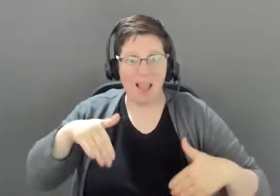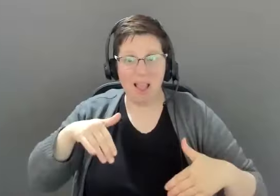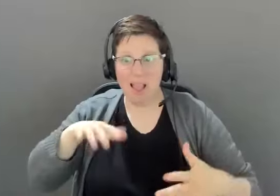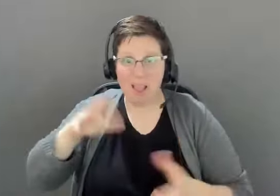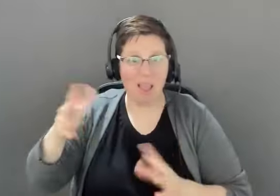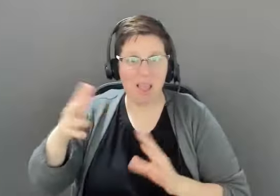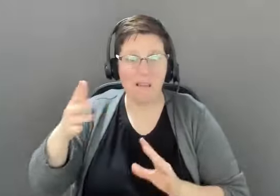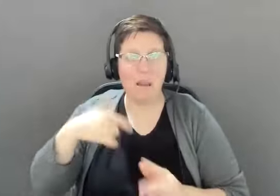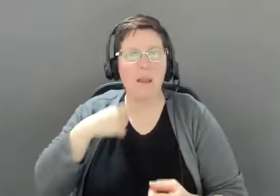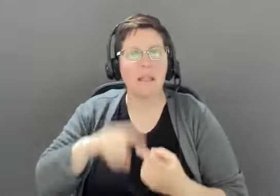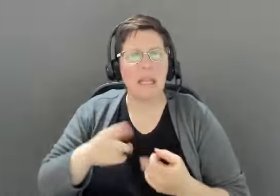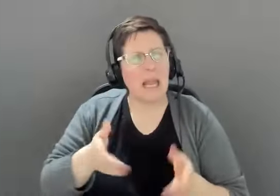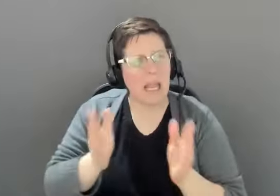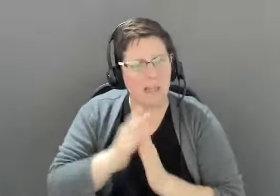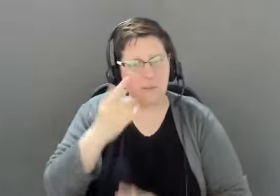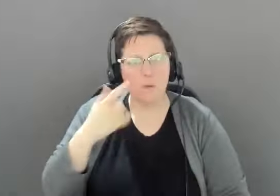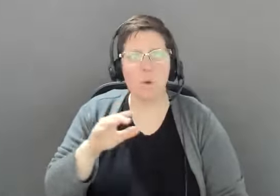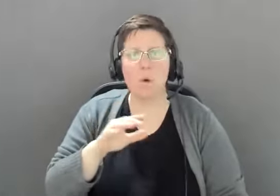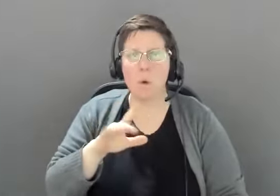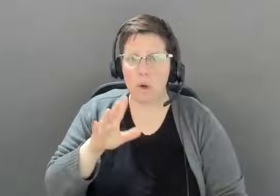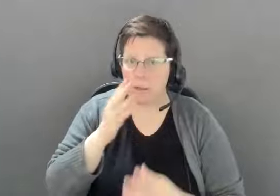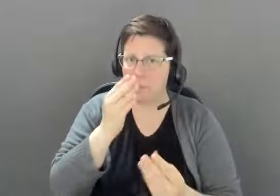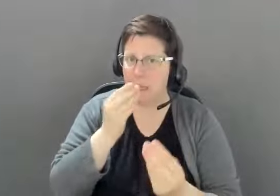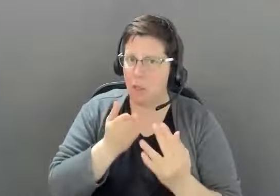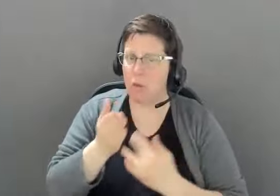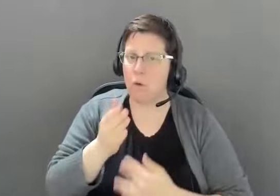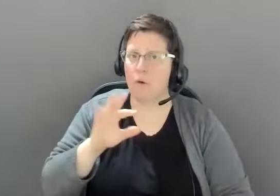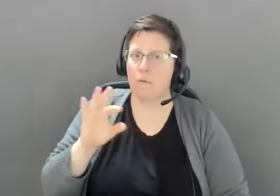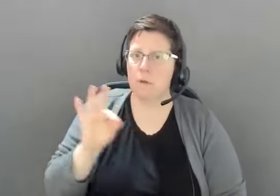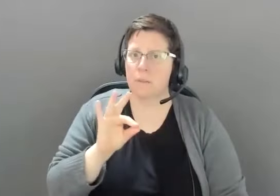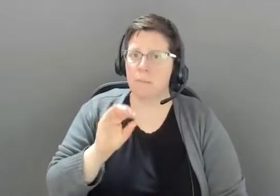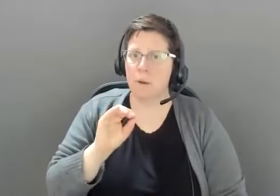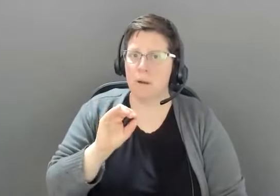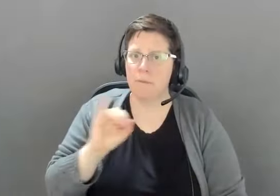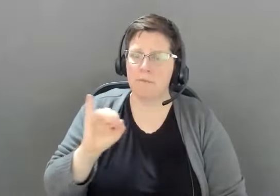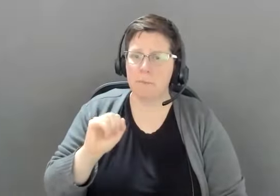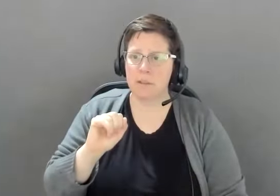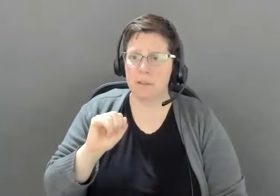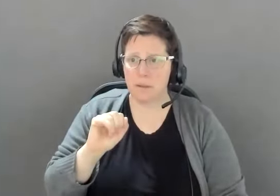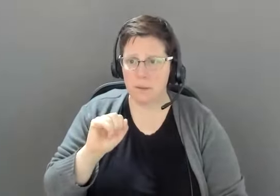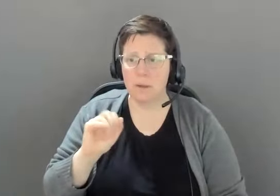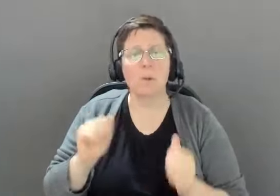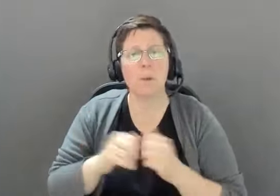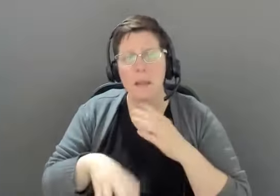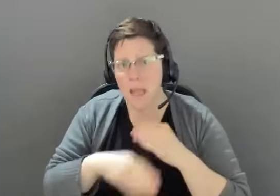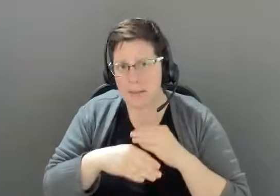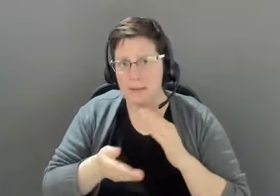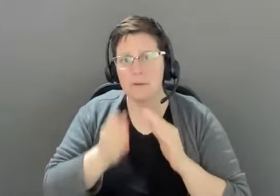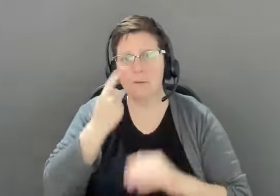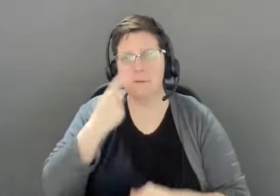a Freedom of Information and Protection of Privacy request on my file, with the addition of asking for the HRP sexual